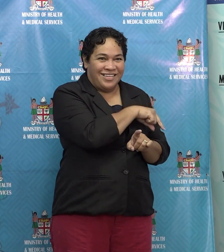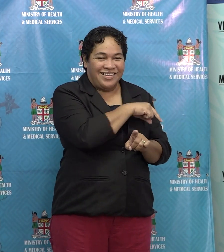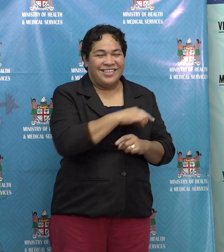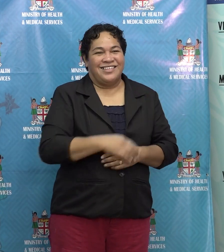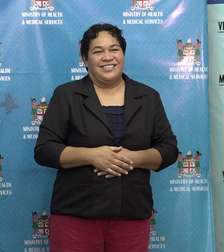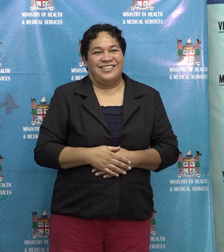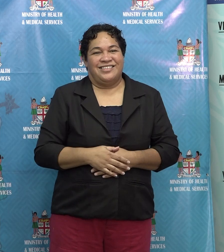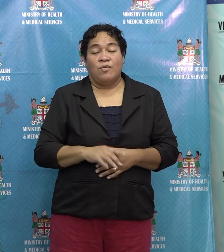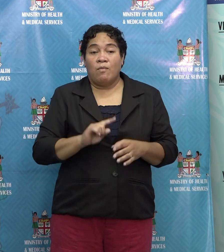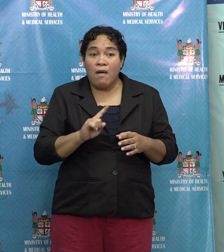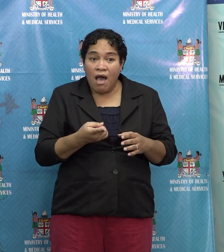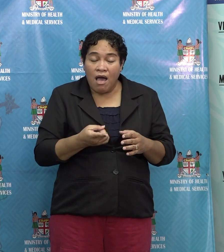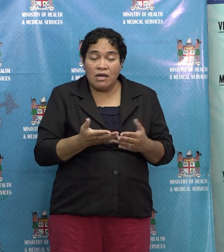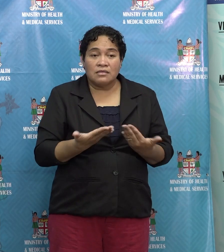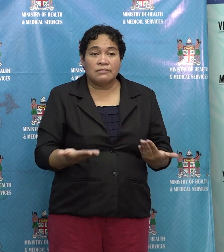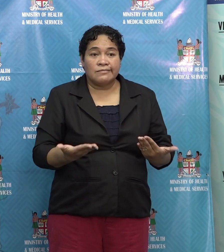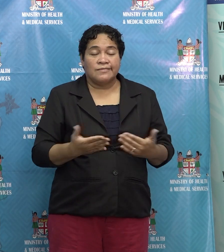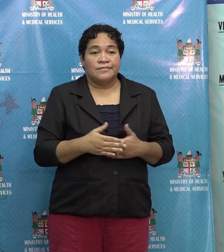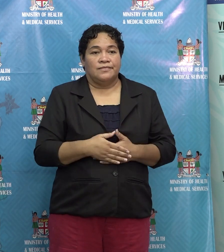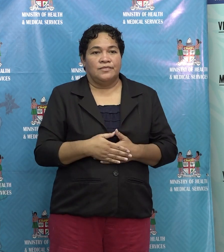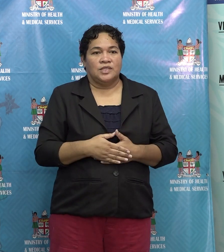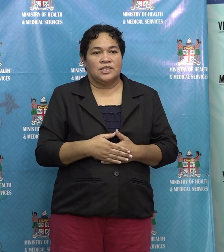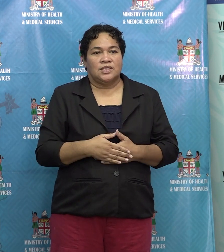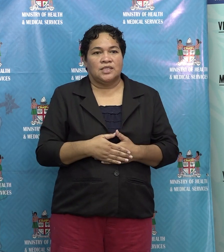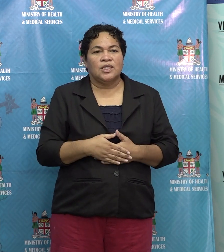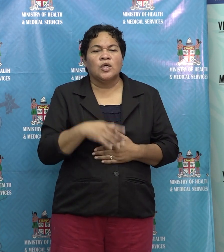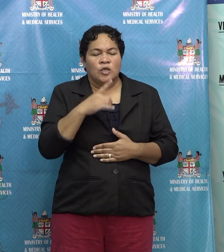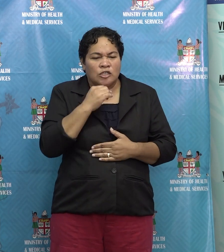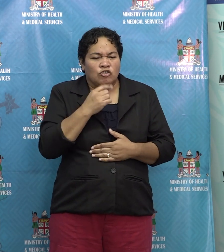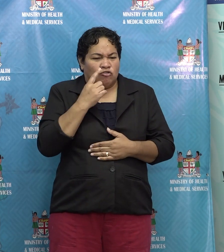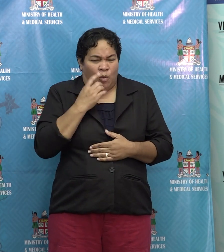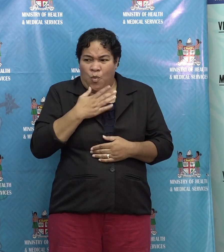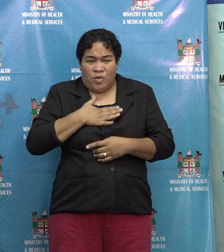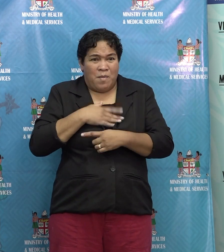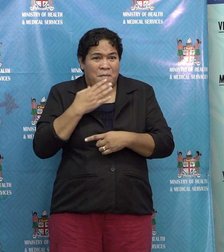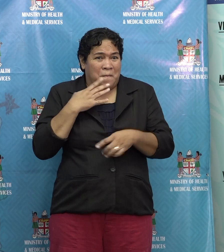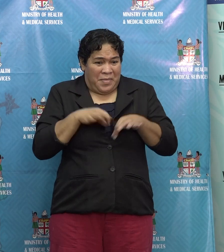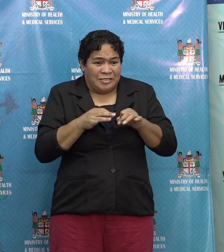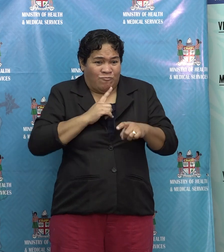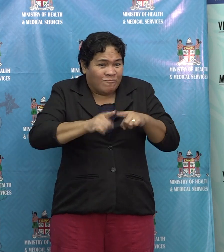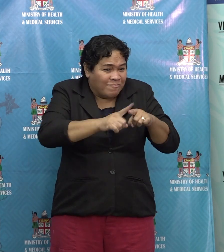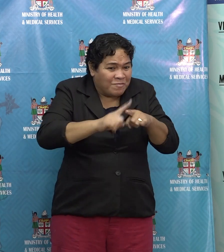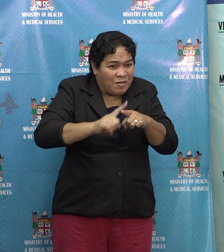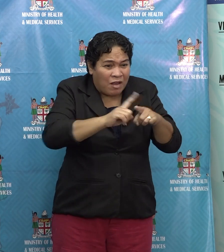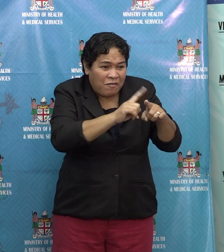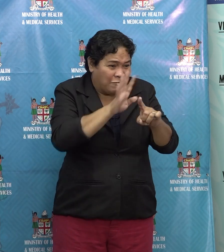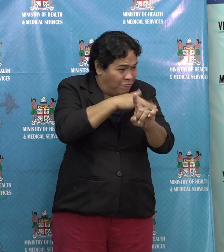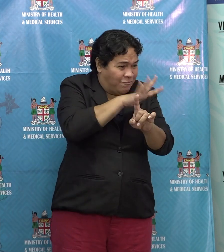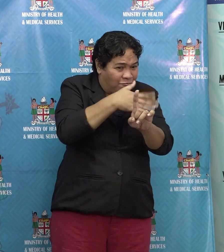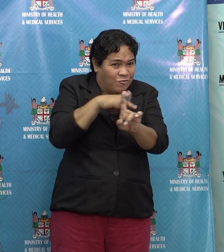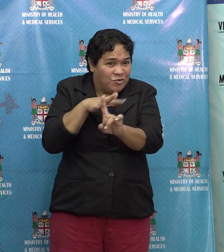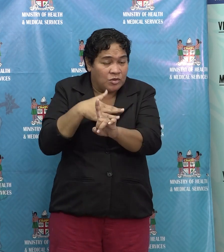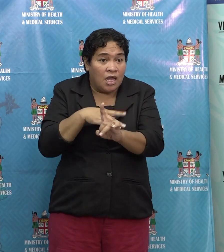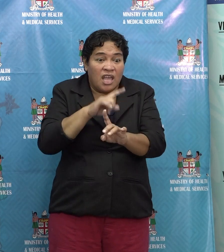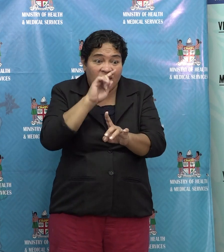I guess at some point we can only endeavor to go as far as we can, and if